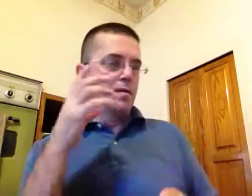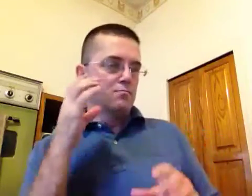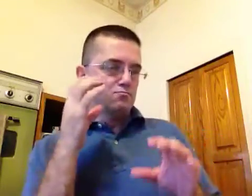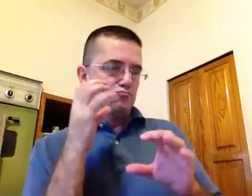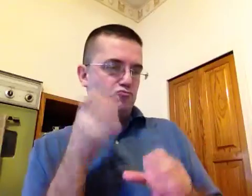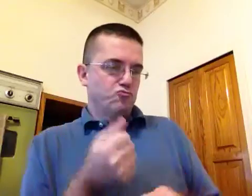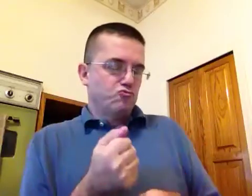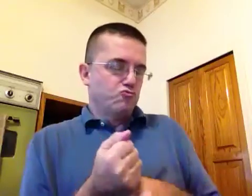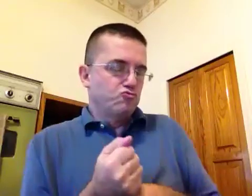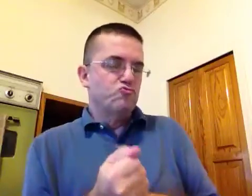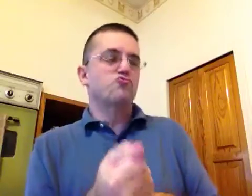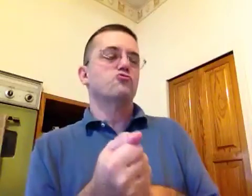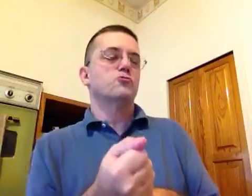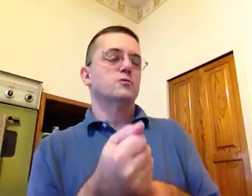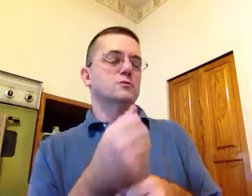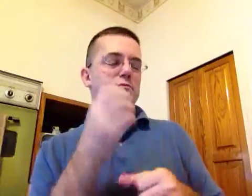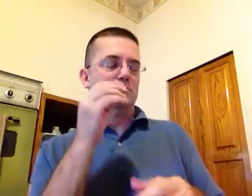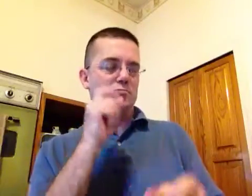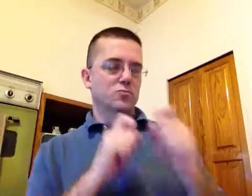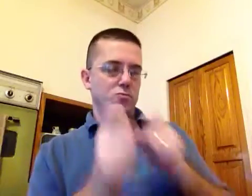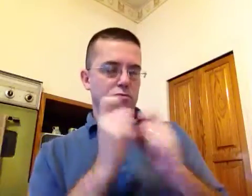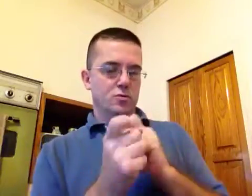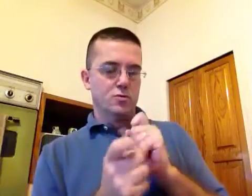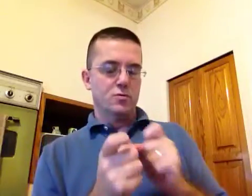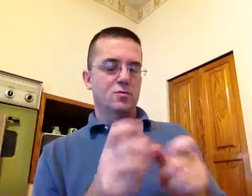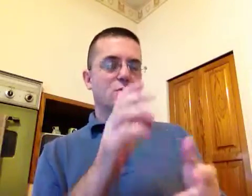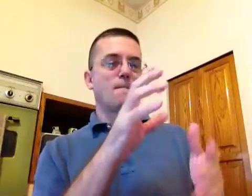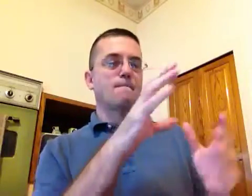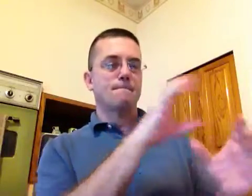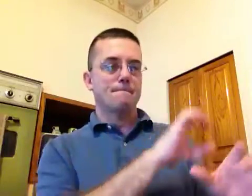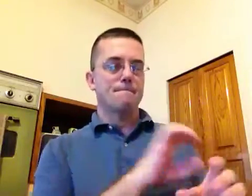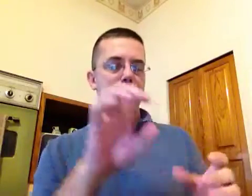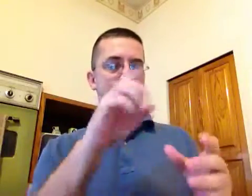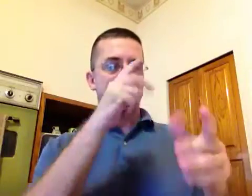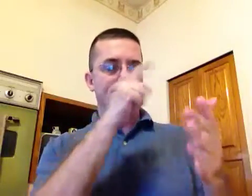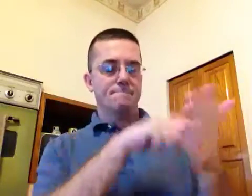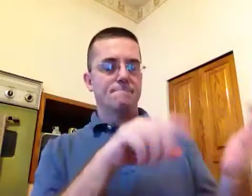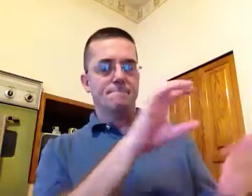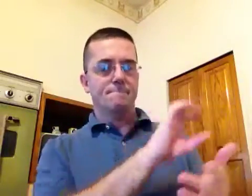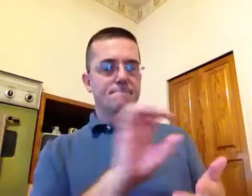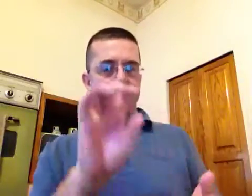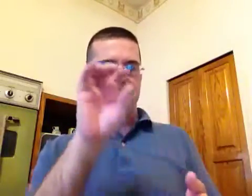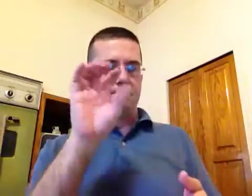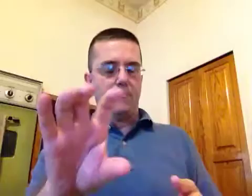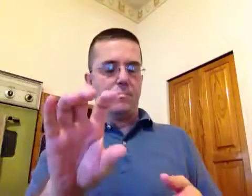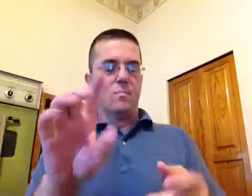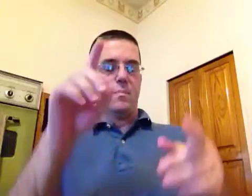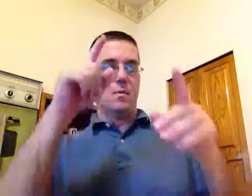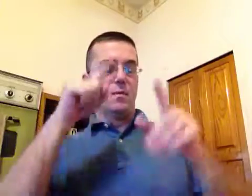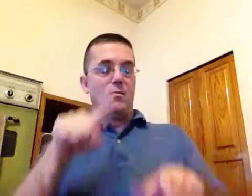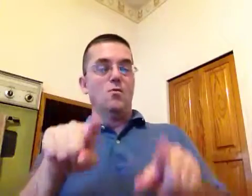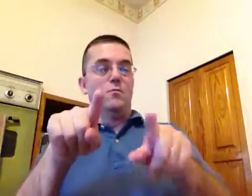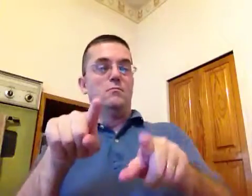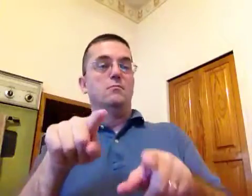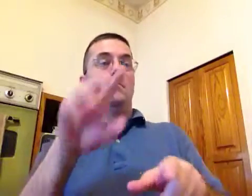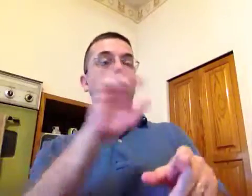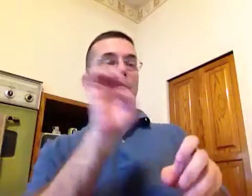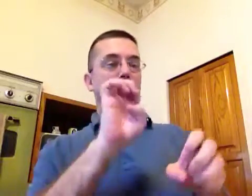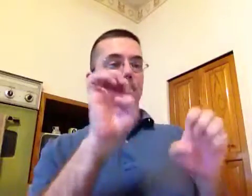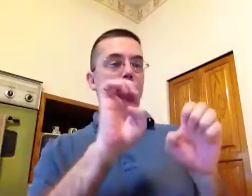budget to rebuild your emergency fund as fast as you can, right, in case his fears came true. Right. Okay. But what